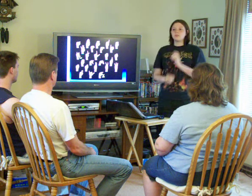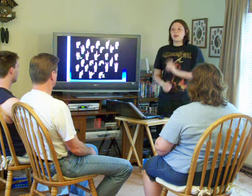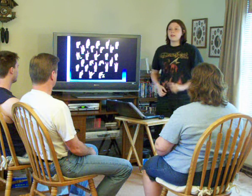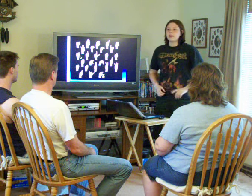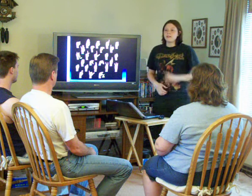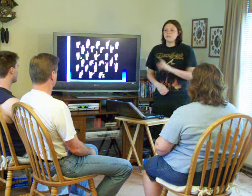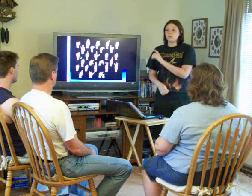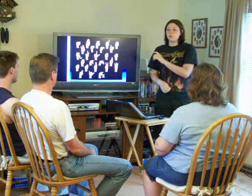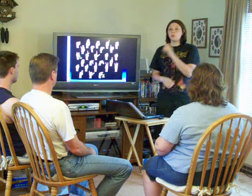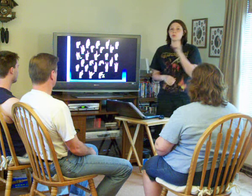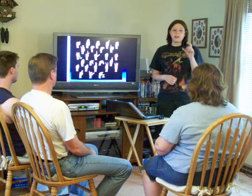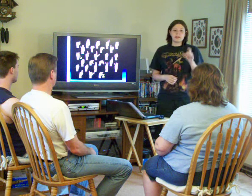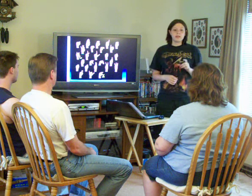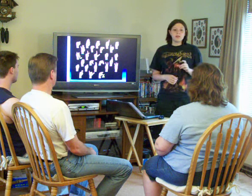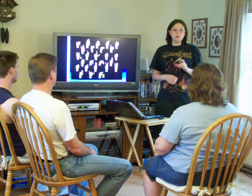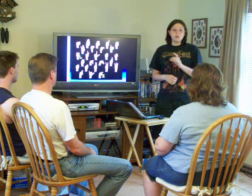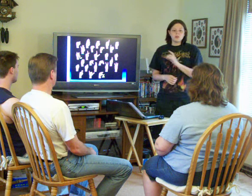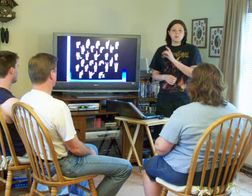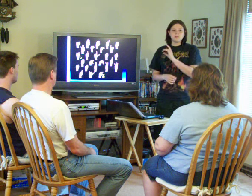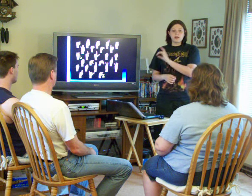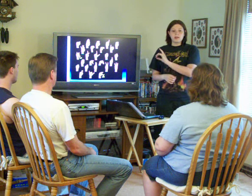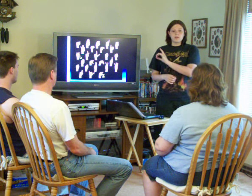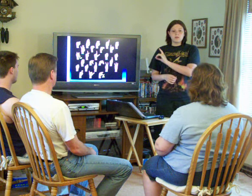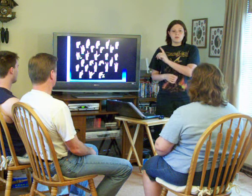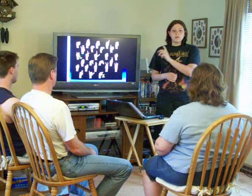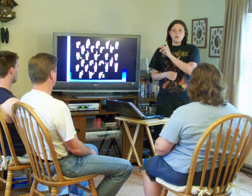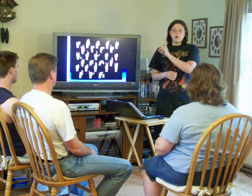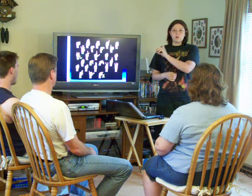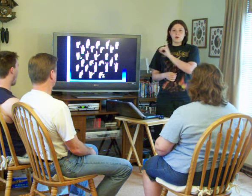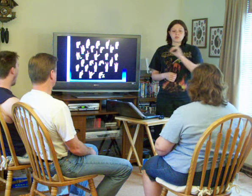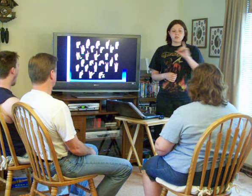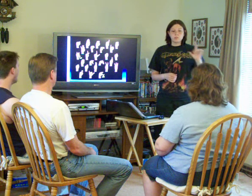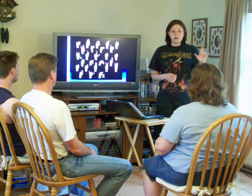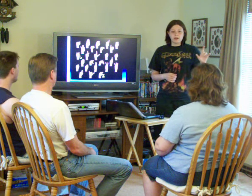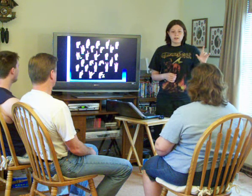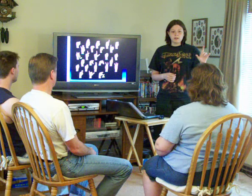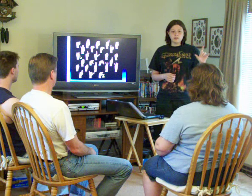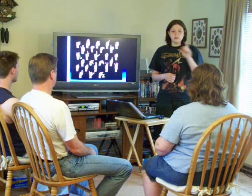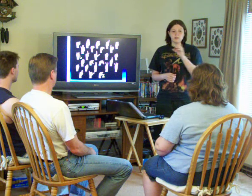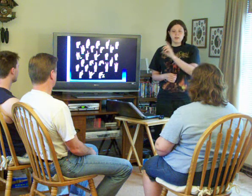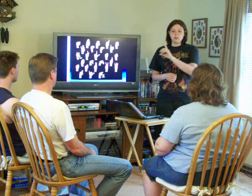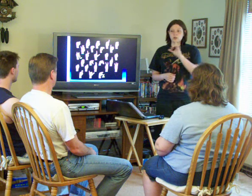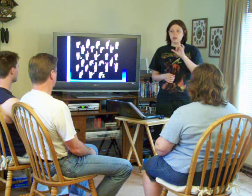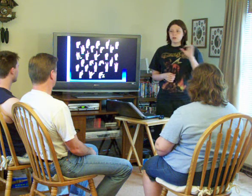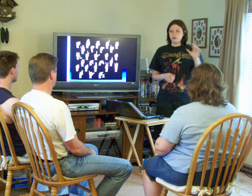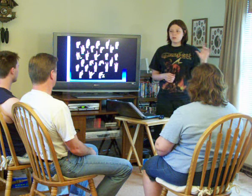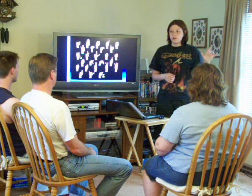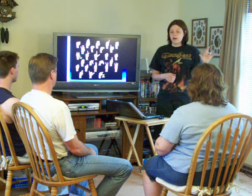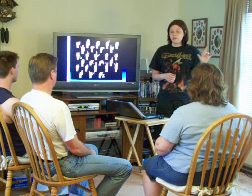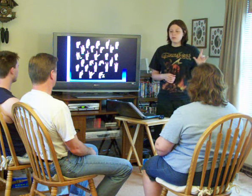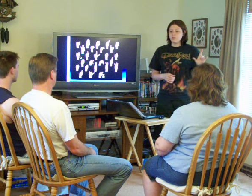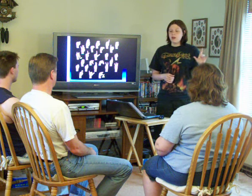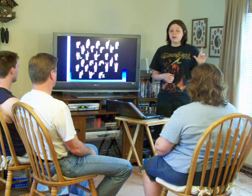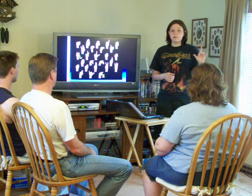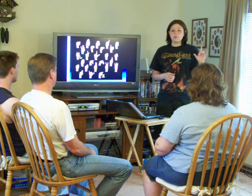sign as though you're writing it. You would sign across your body, each letter out, and then when you